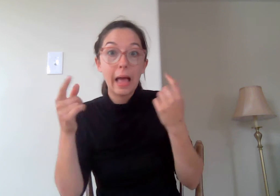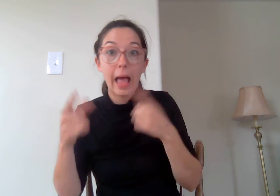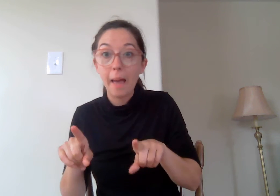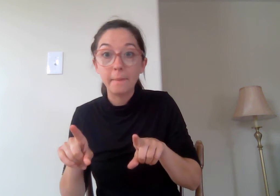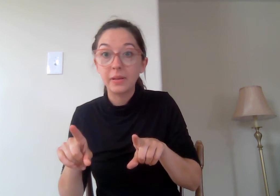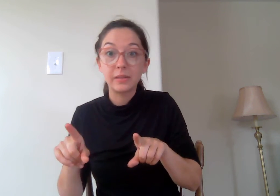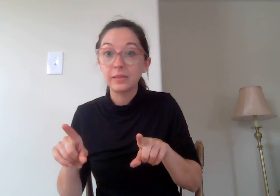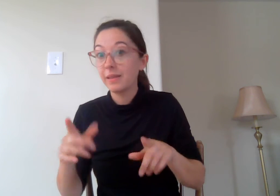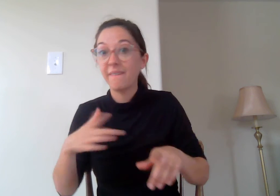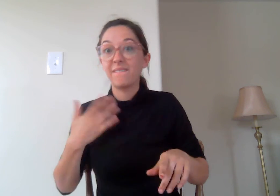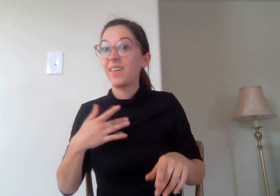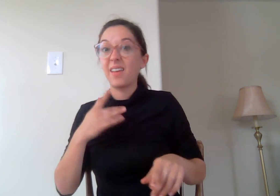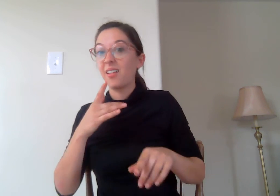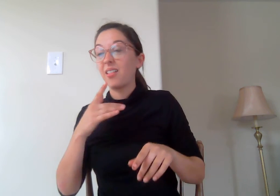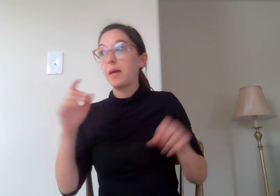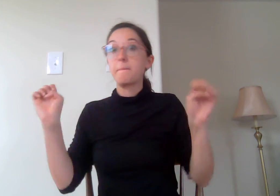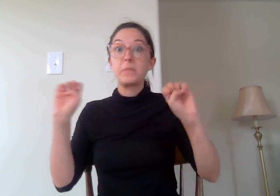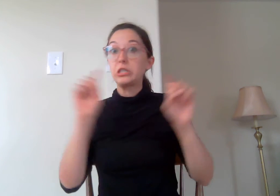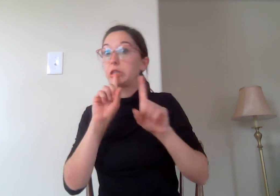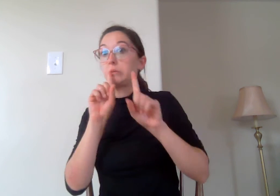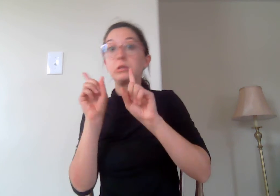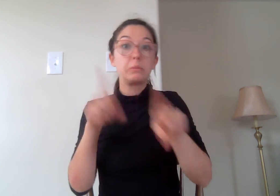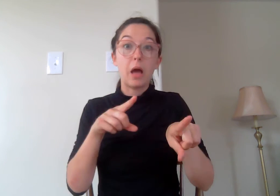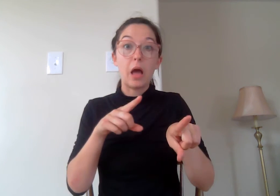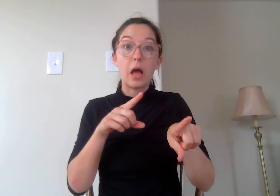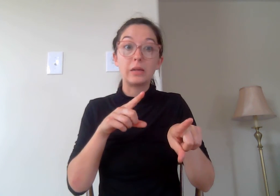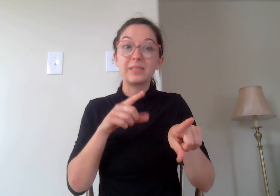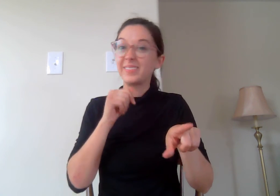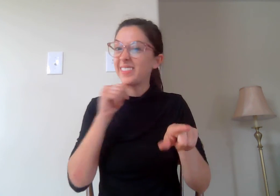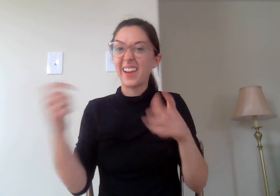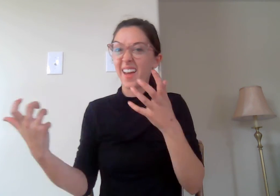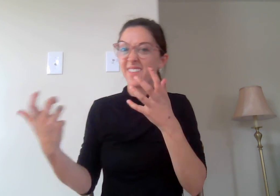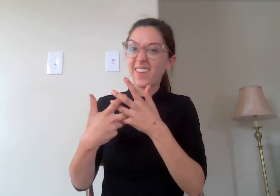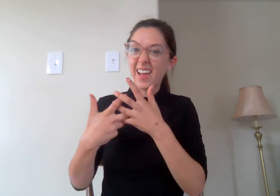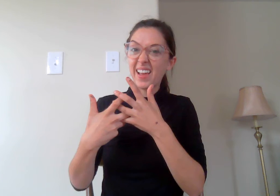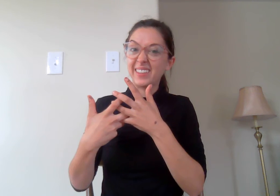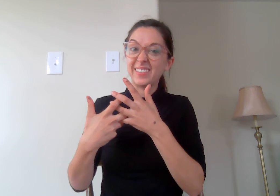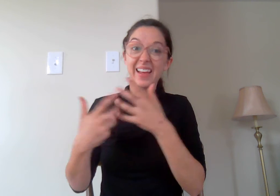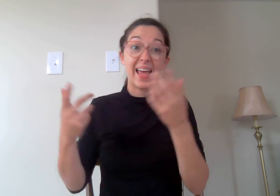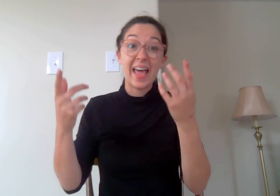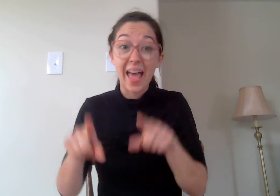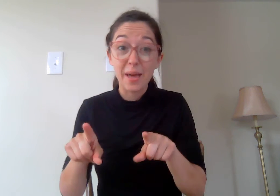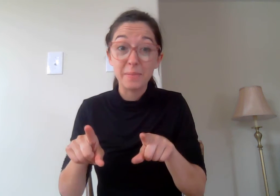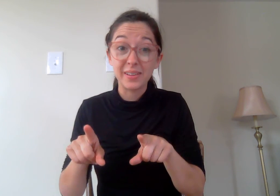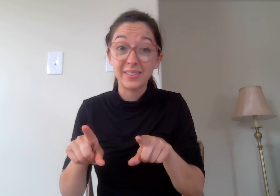is saying we either need to fight or we need to flee. So you're just dumping all kinds of adrenaline and other